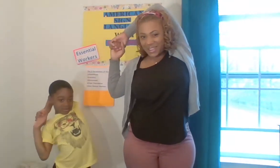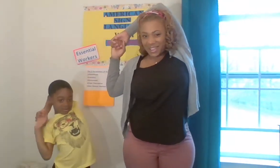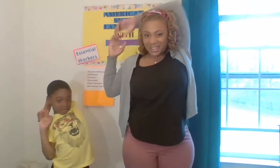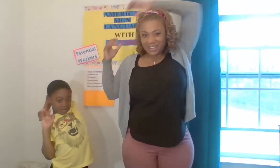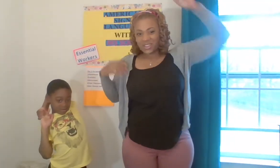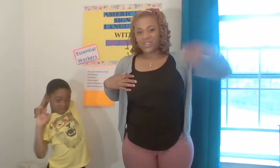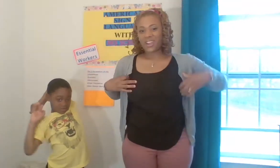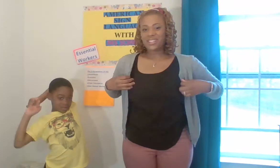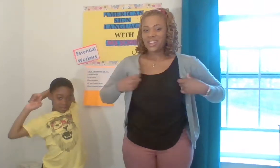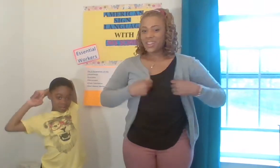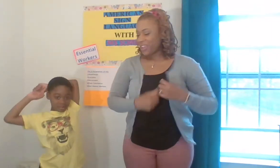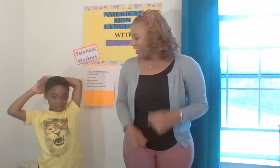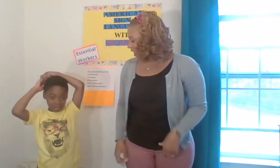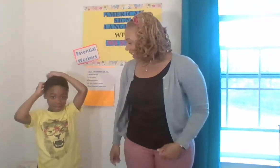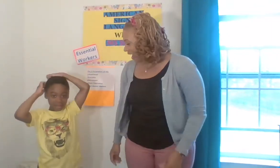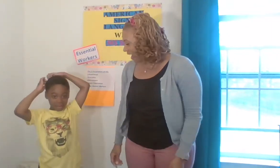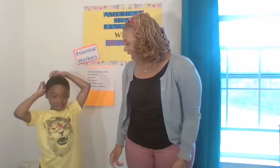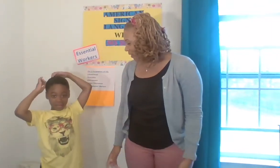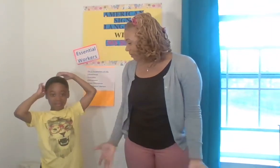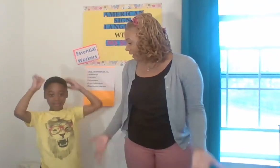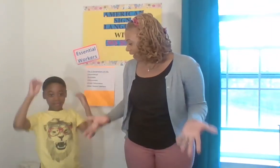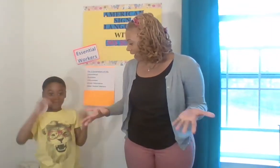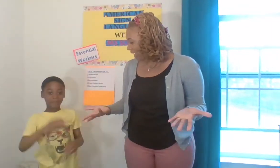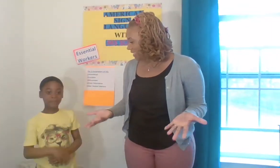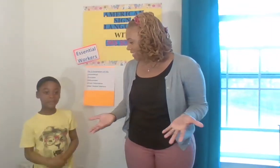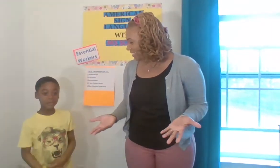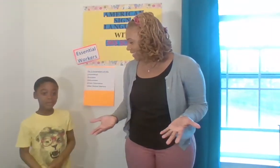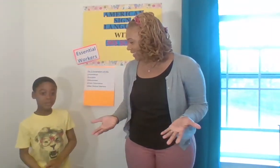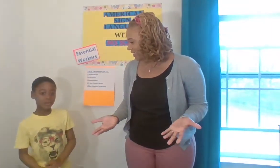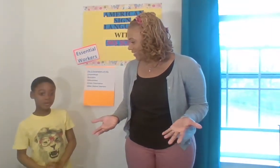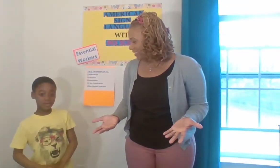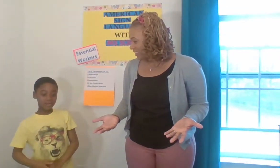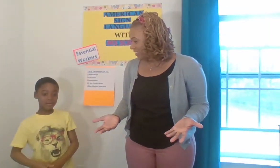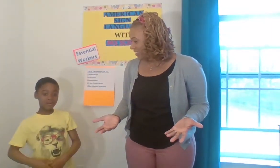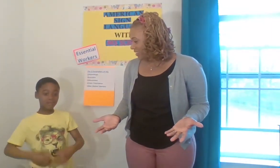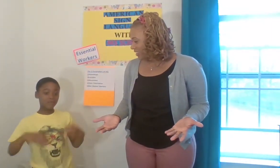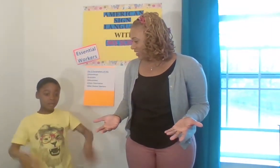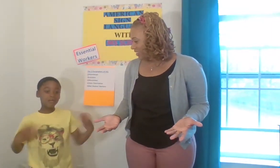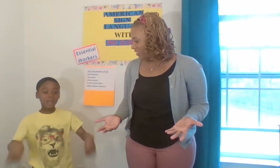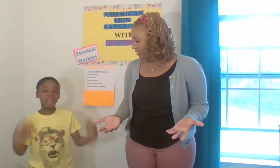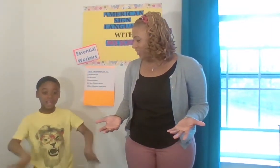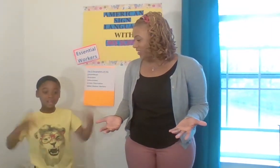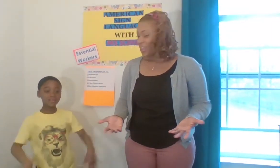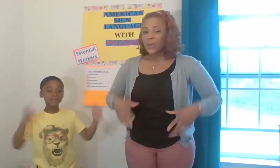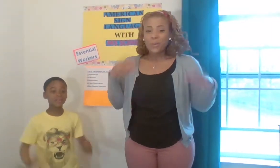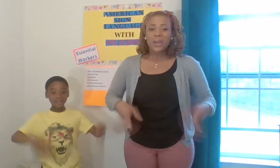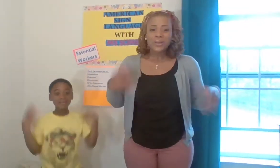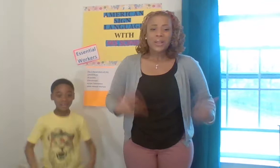yeah, good stretch. And what about our hands? Wiggle our hands. Wiggle our